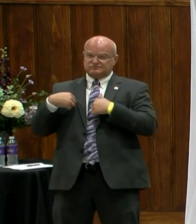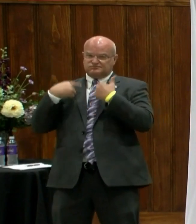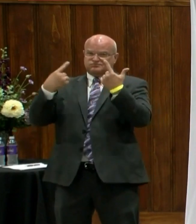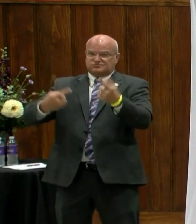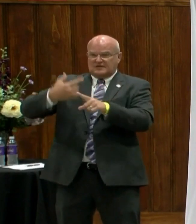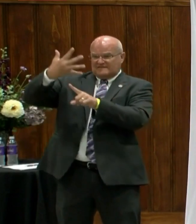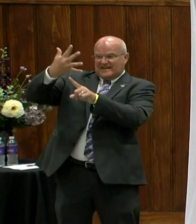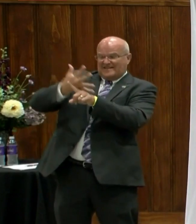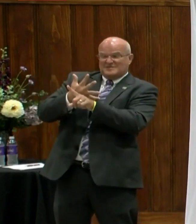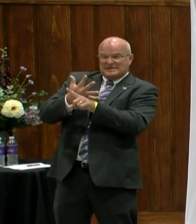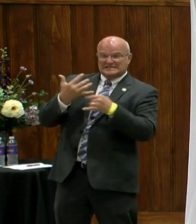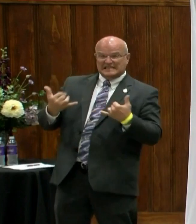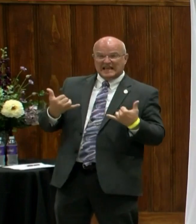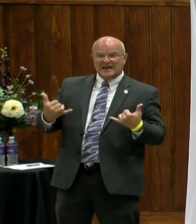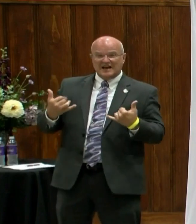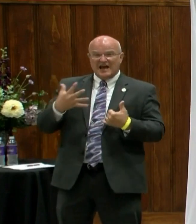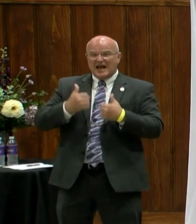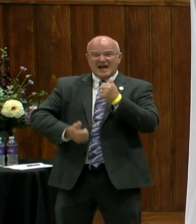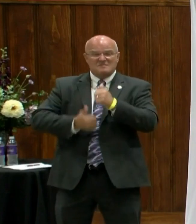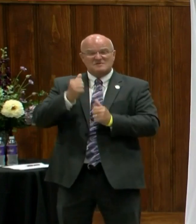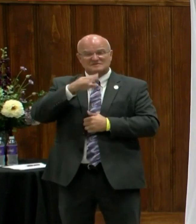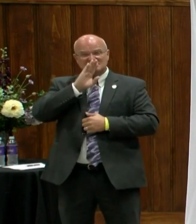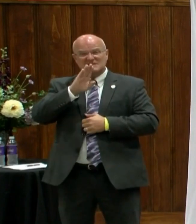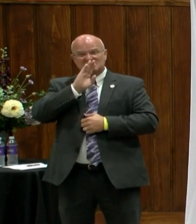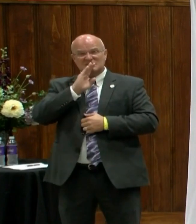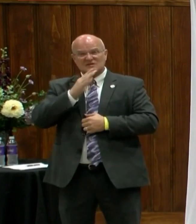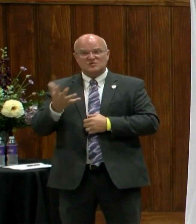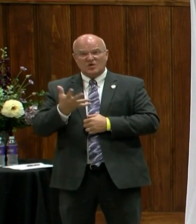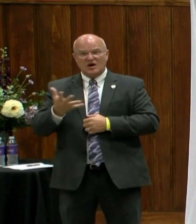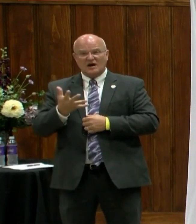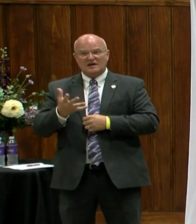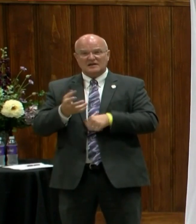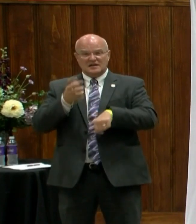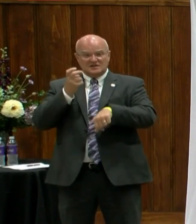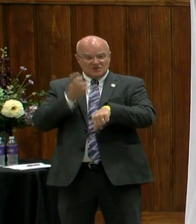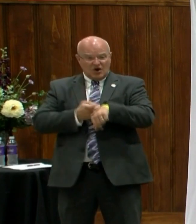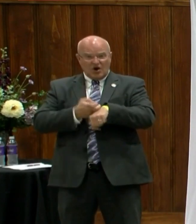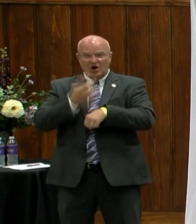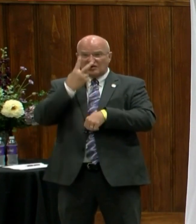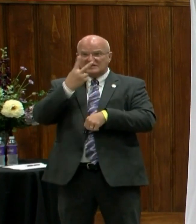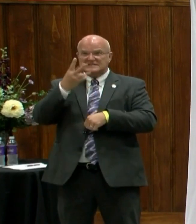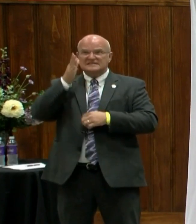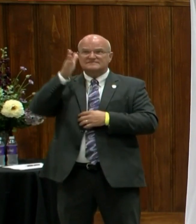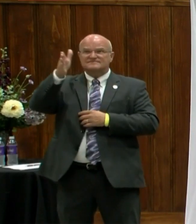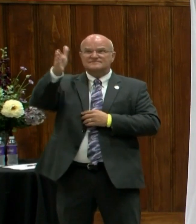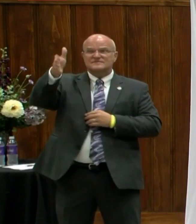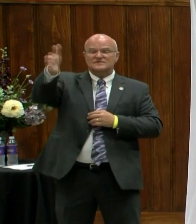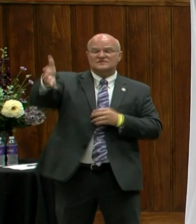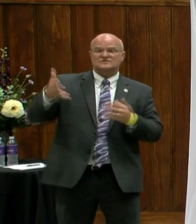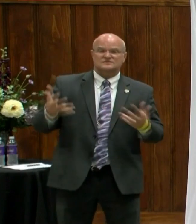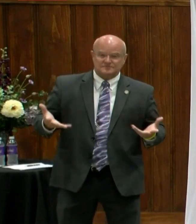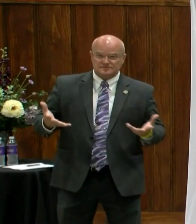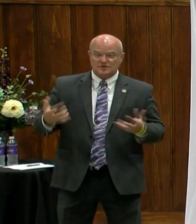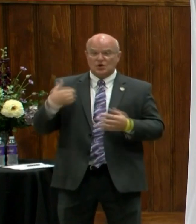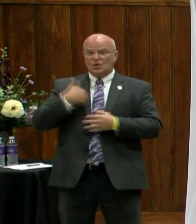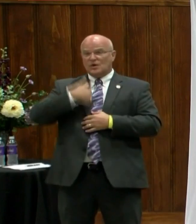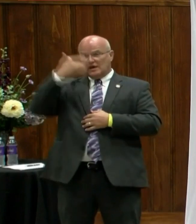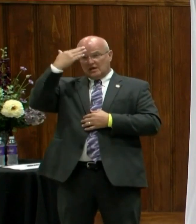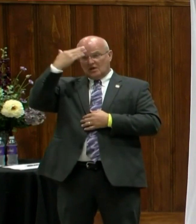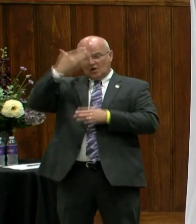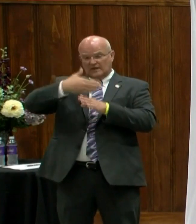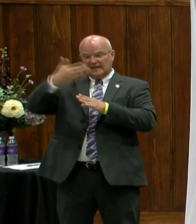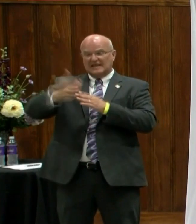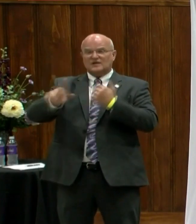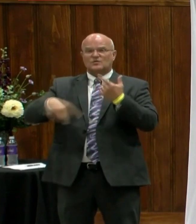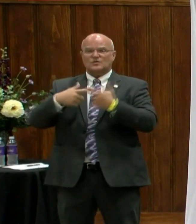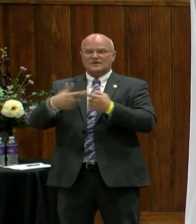to 5 months. And the most frustrating thing is it's hard to see where the end is going to be. We know the end is going to